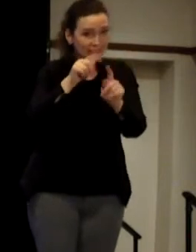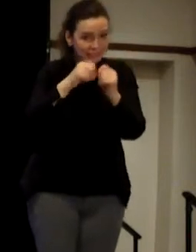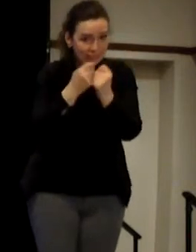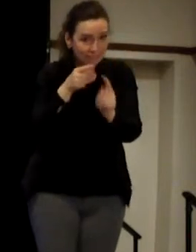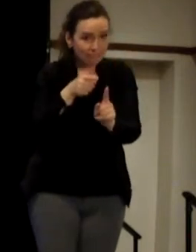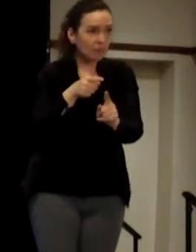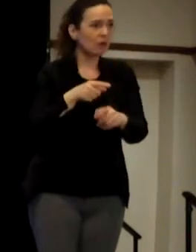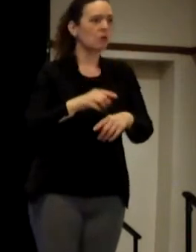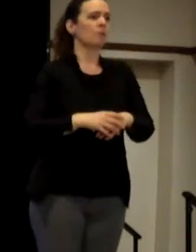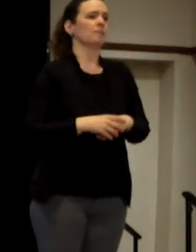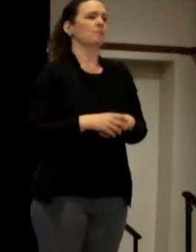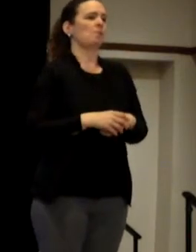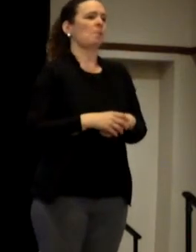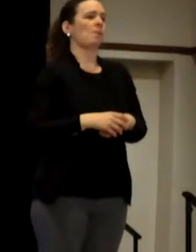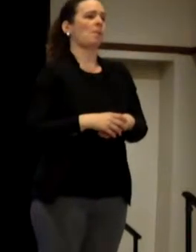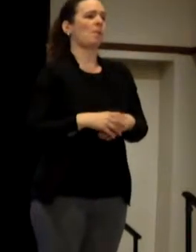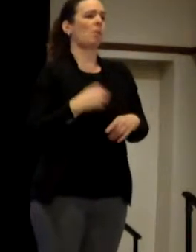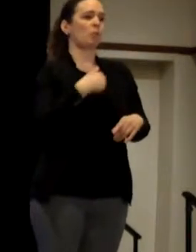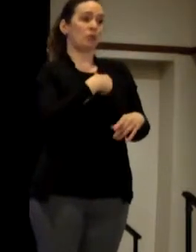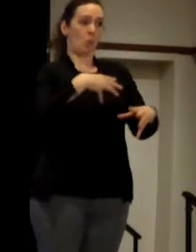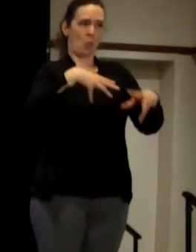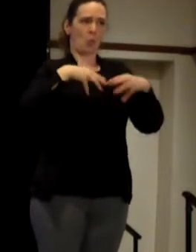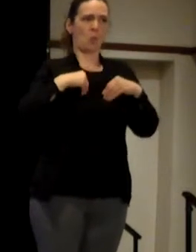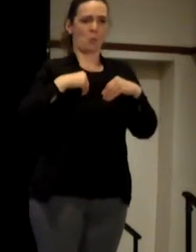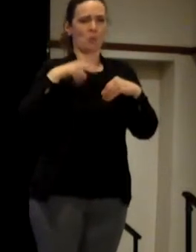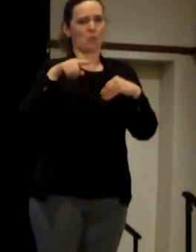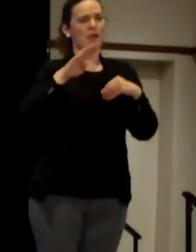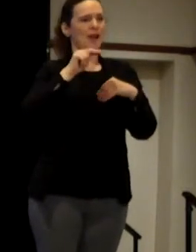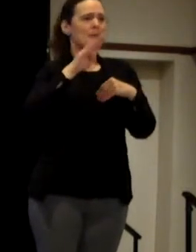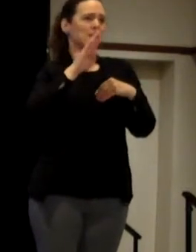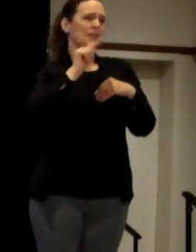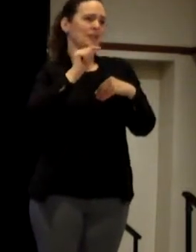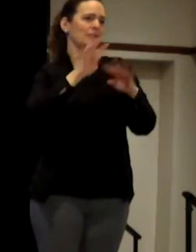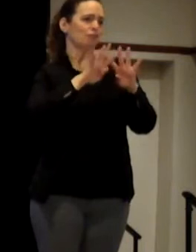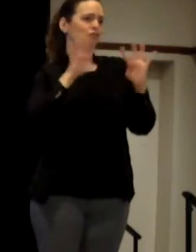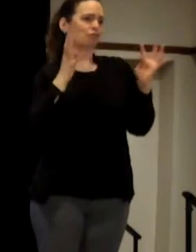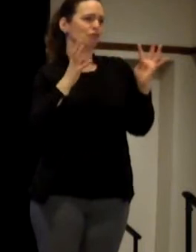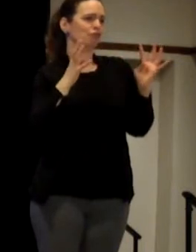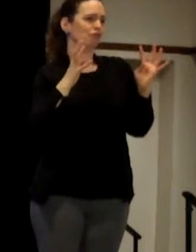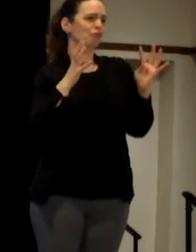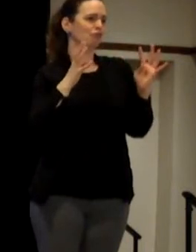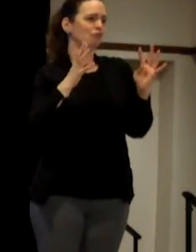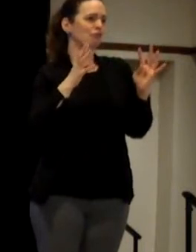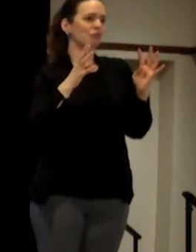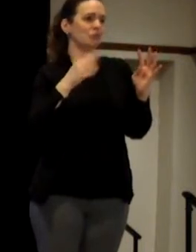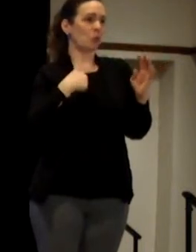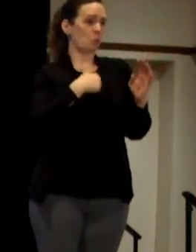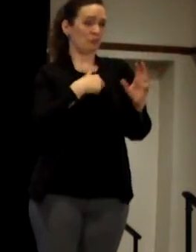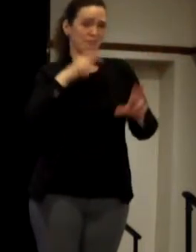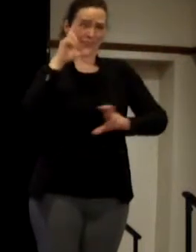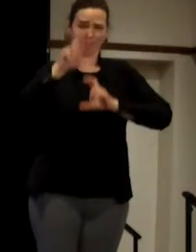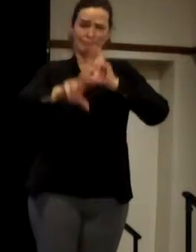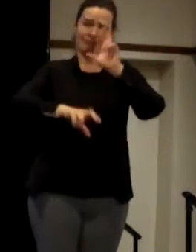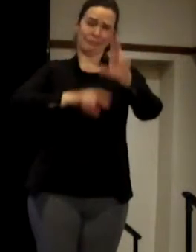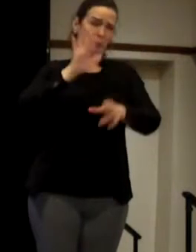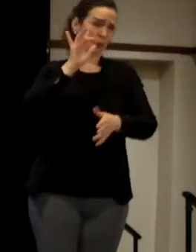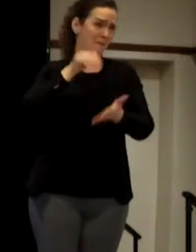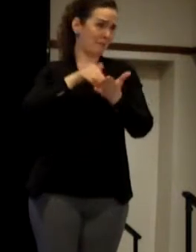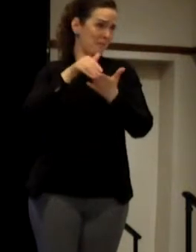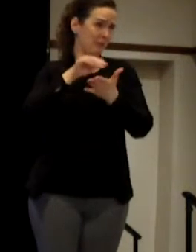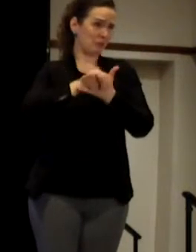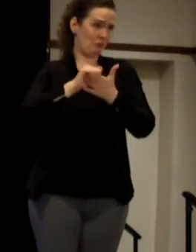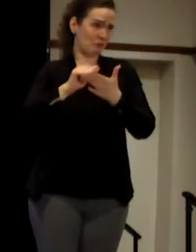desperately. We just invested $25 million in the ballpark, and it's going to be fantastic. I think the community forgets about that. During this pandemic,